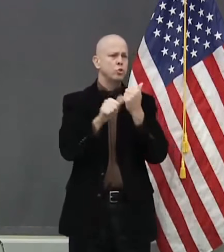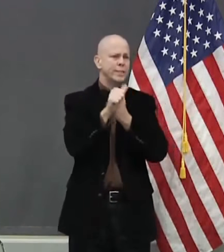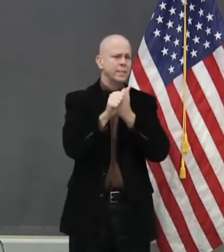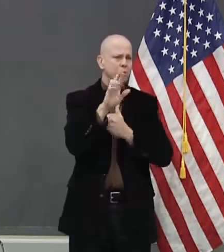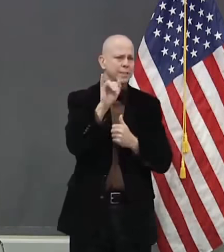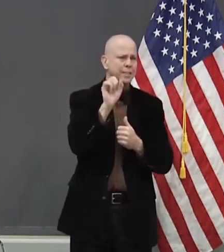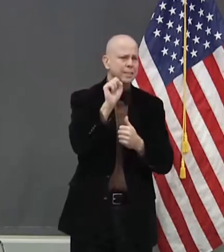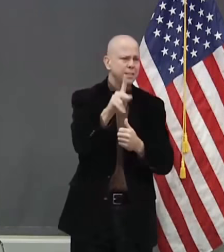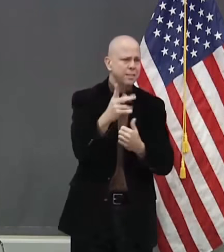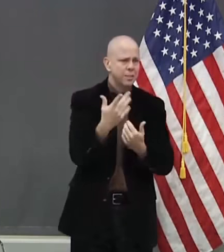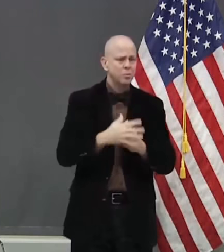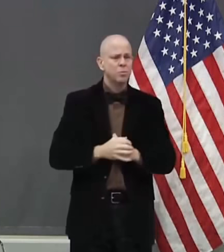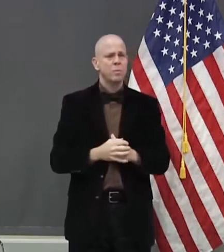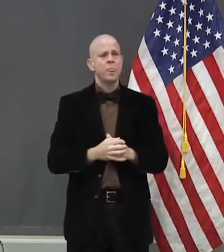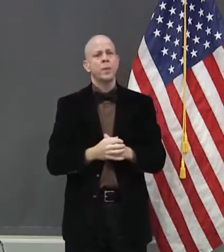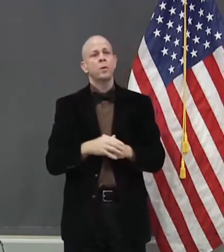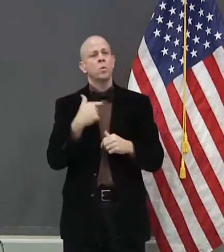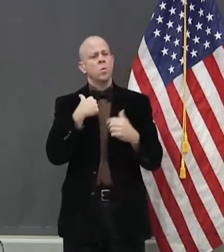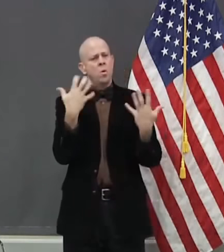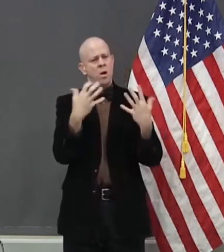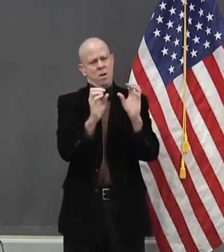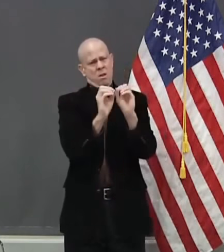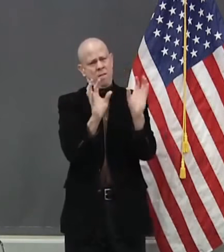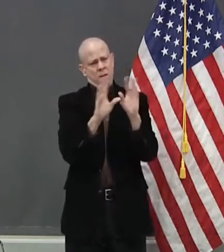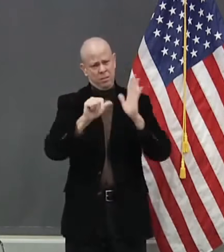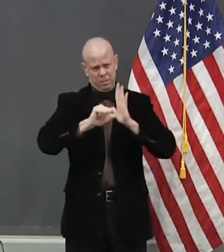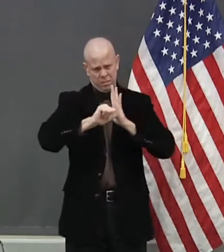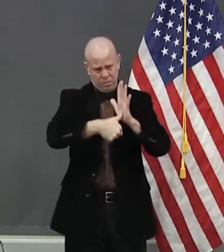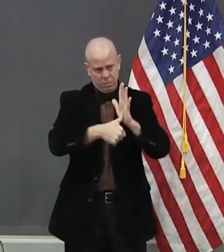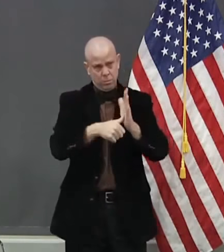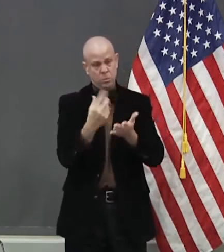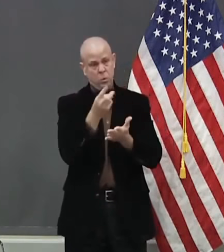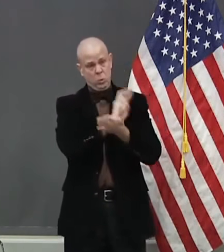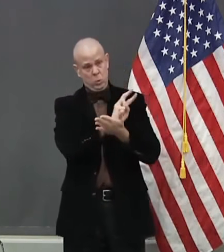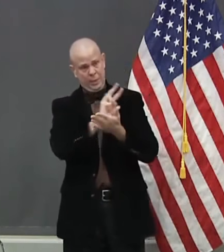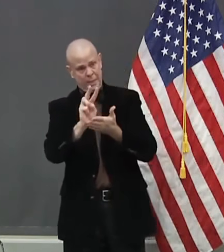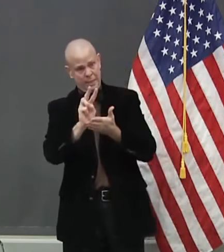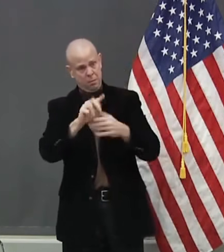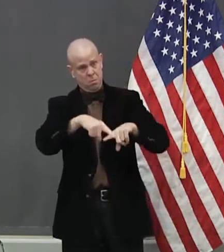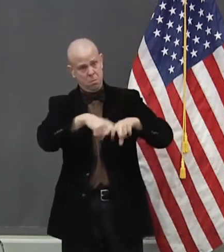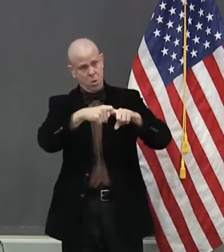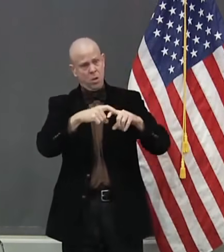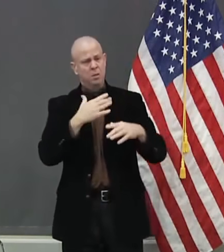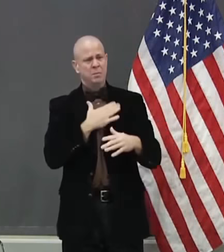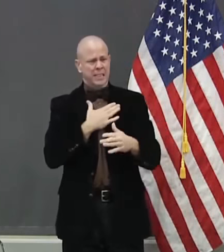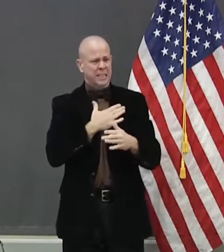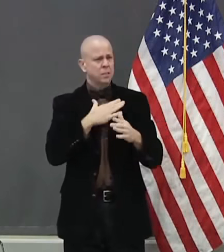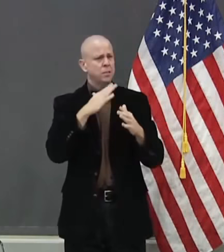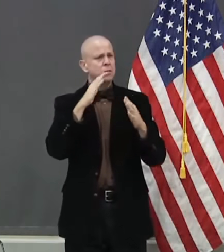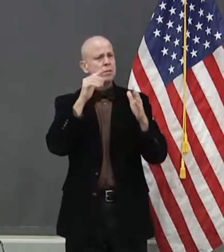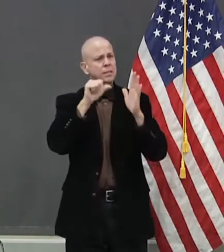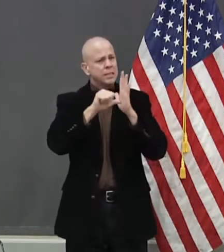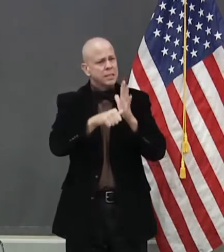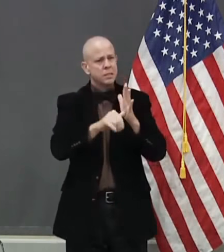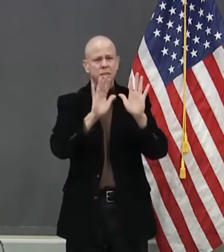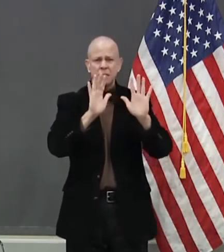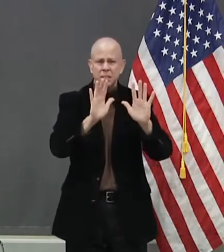let me be very clear. For this 2-week pause, please, please, please